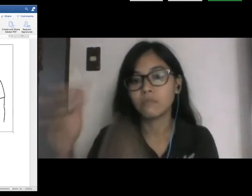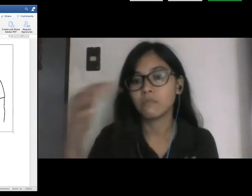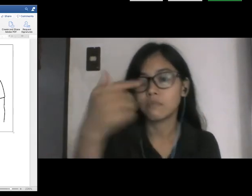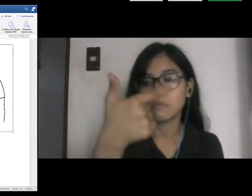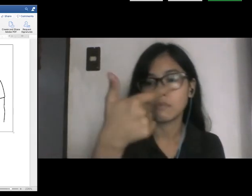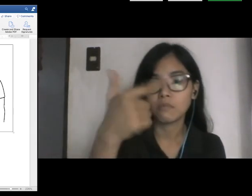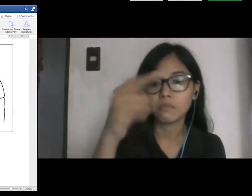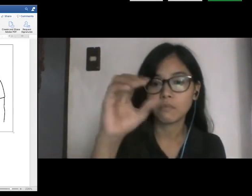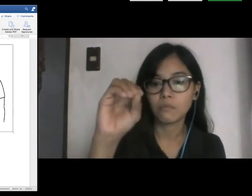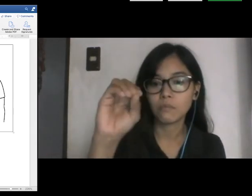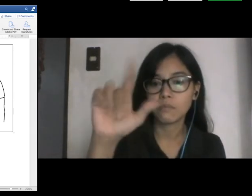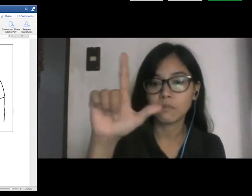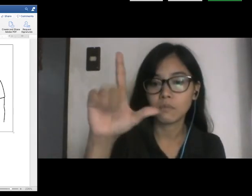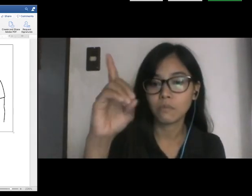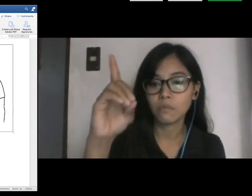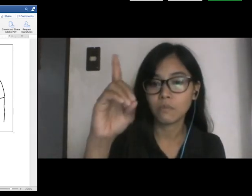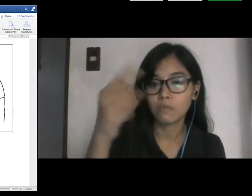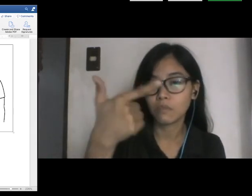versions.